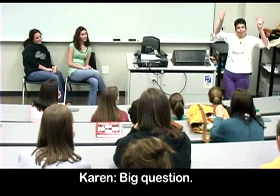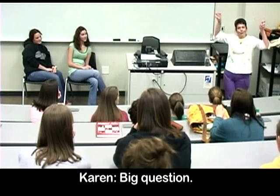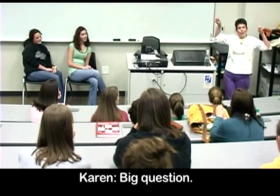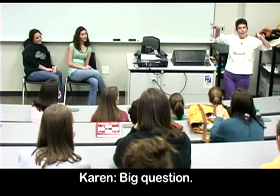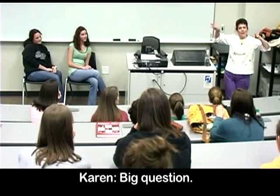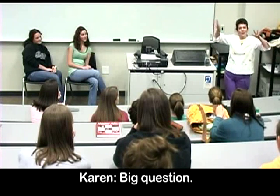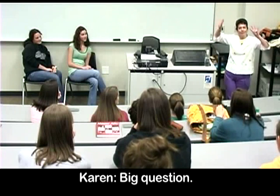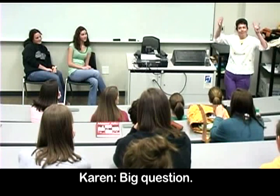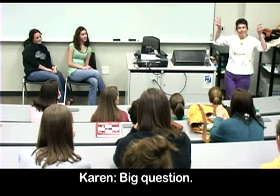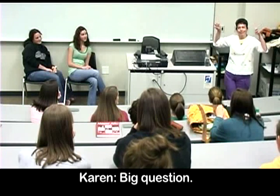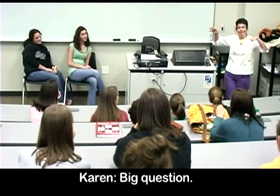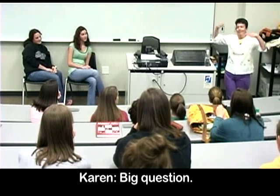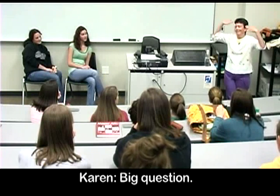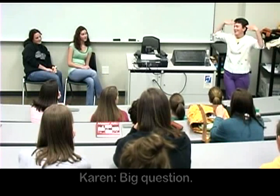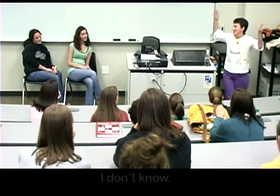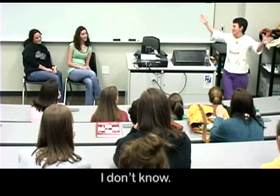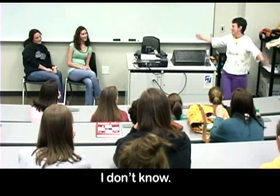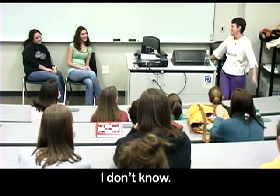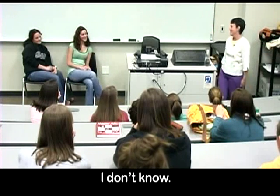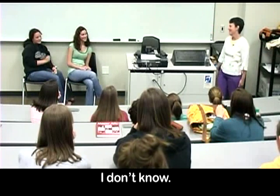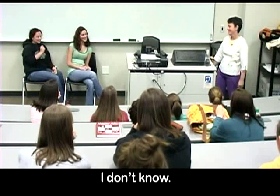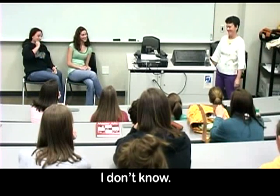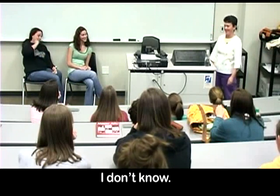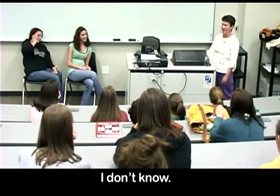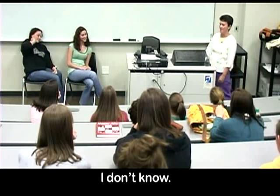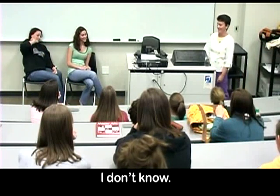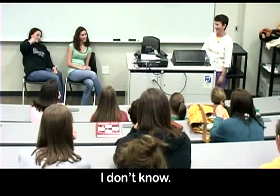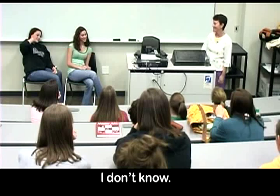Good question. I don't know.